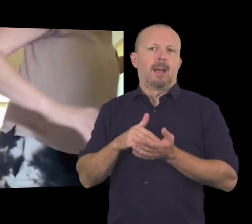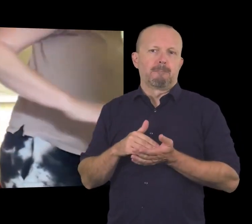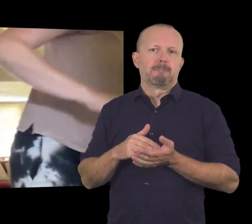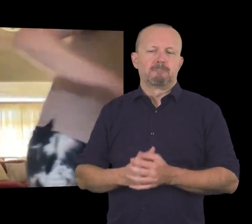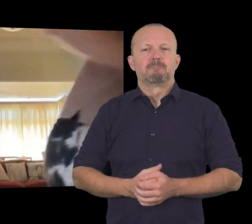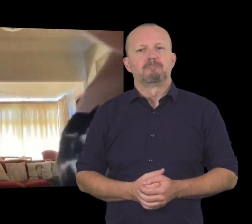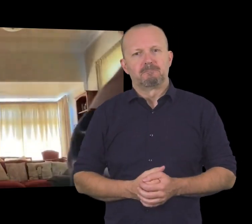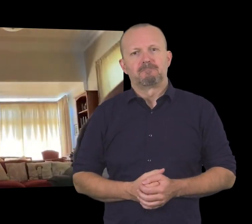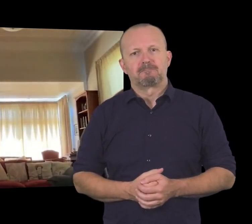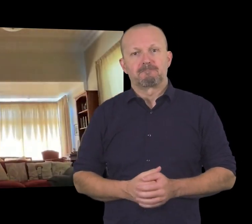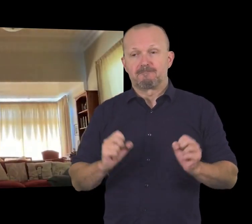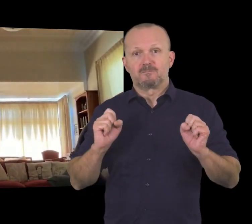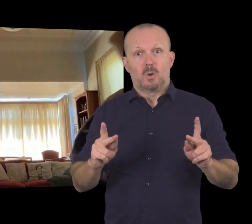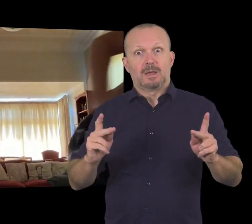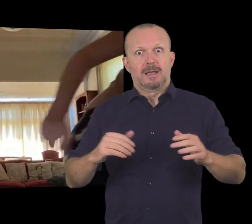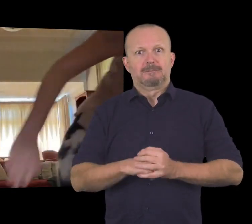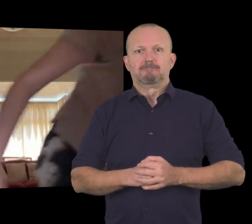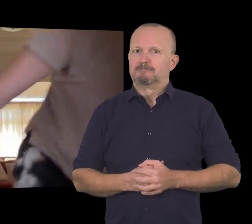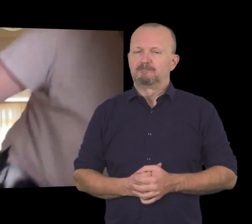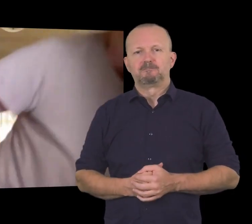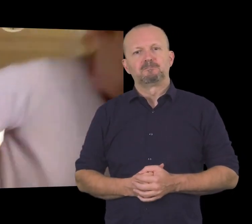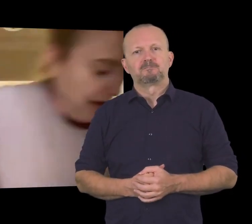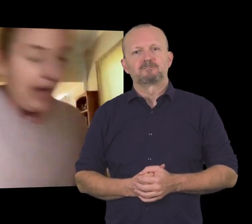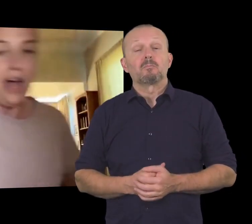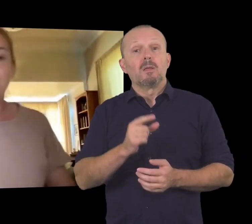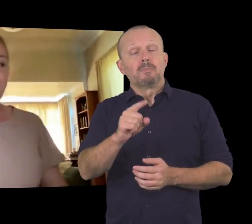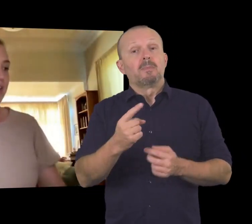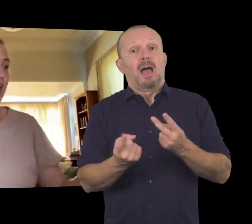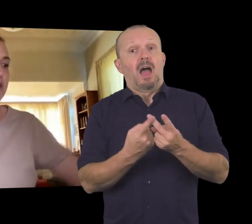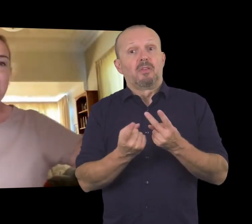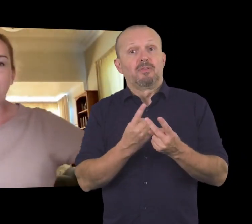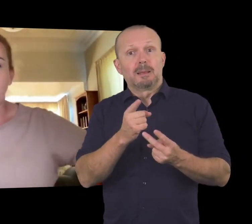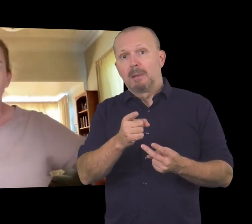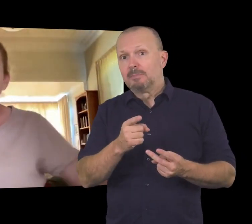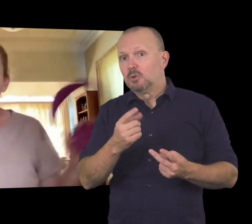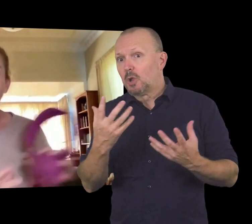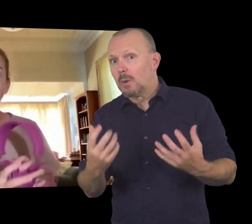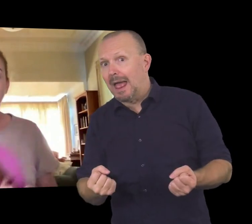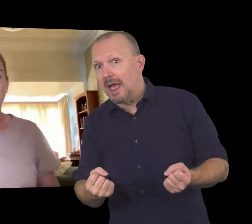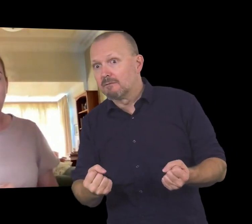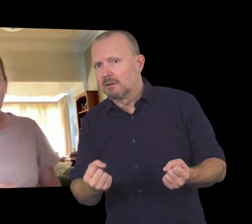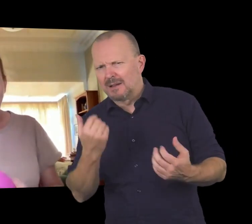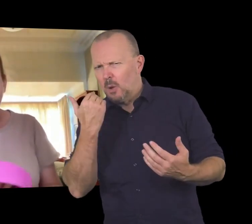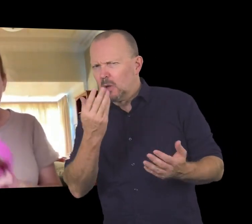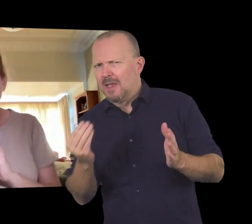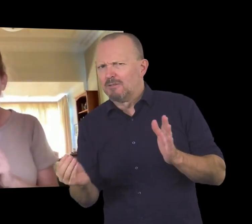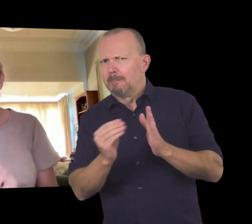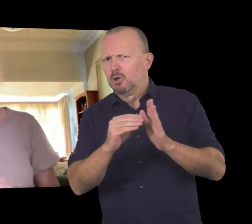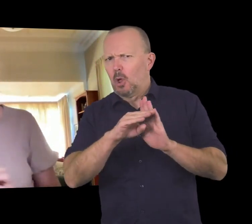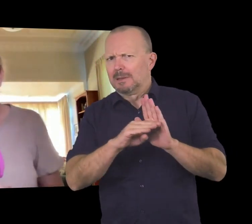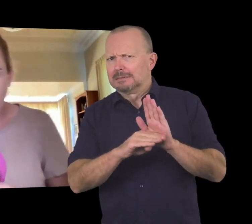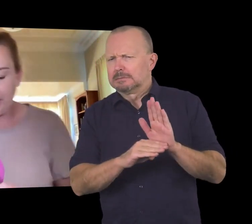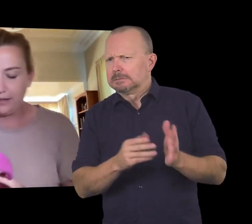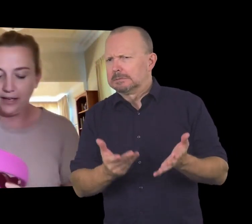I'm working. Okay. The other thing that you might not have, because I don't know whether I put it down